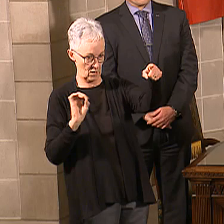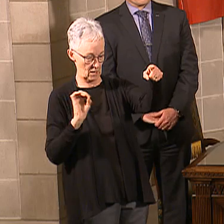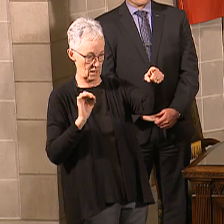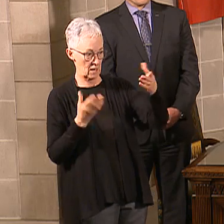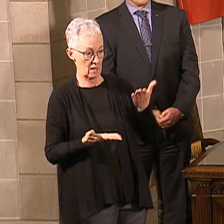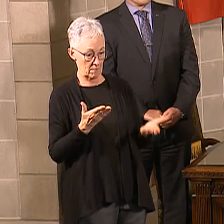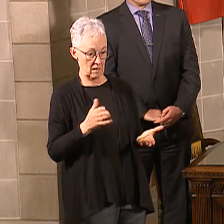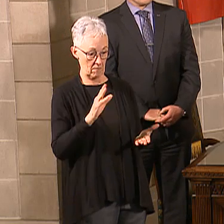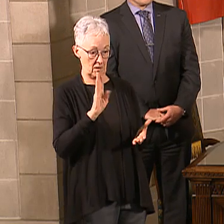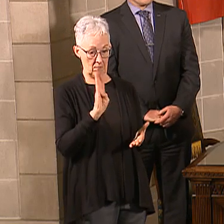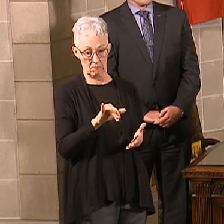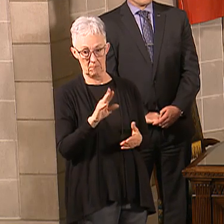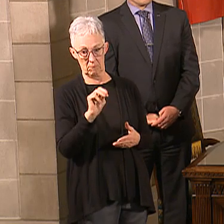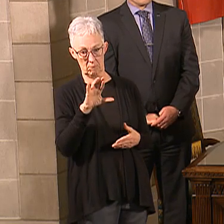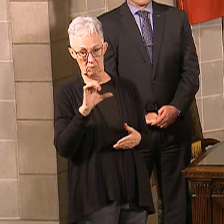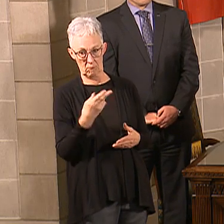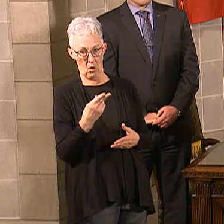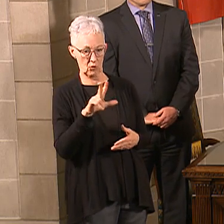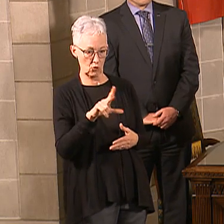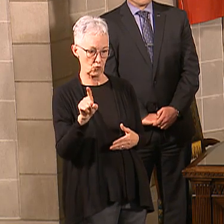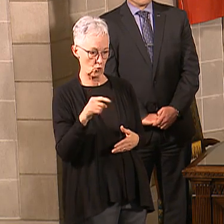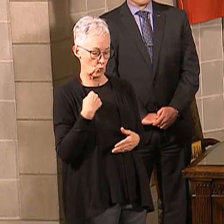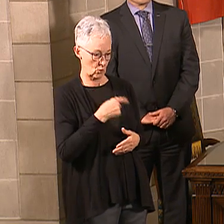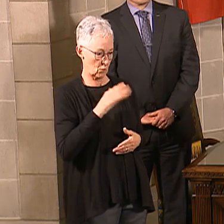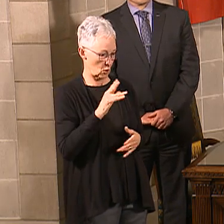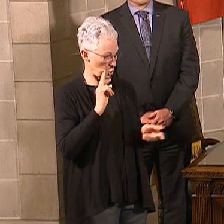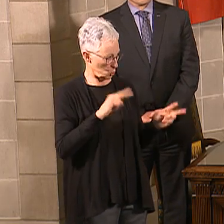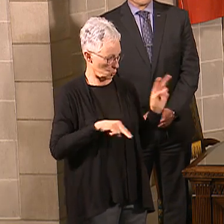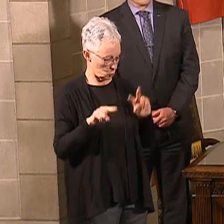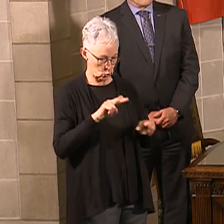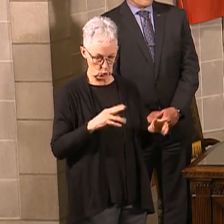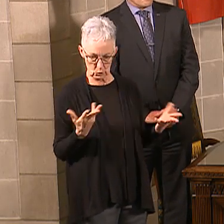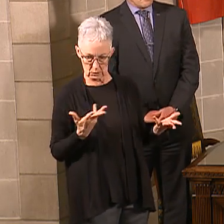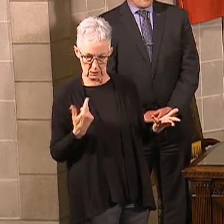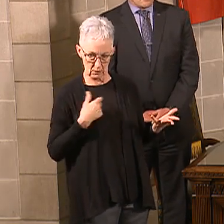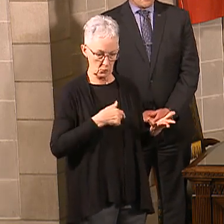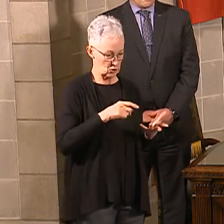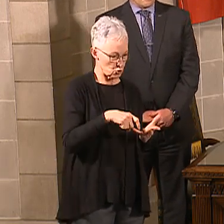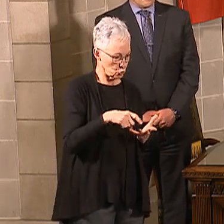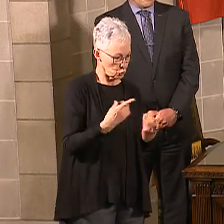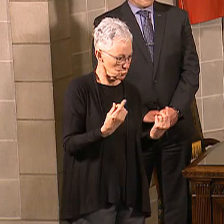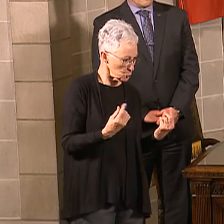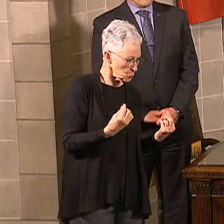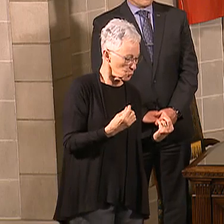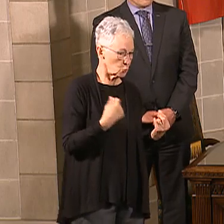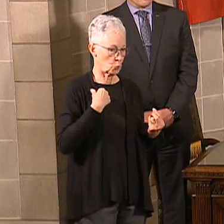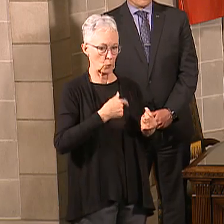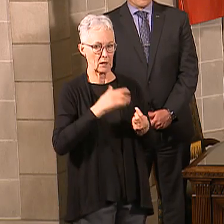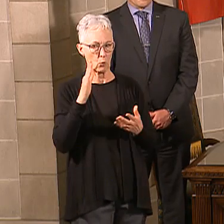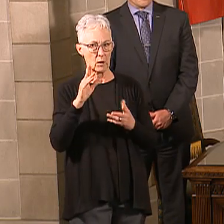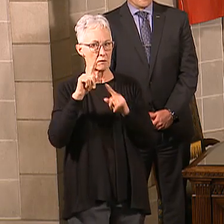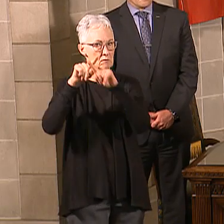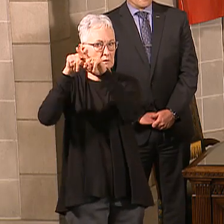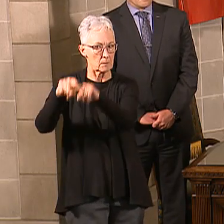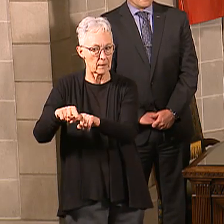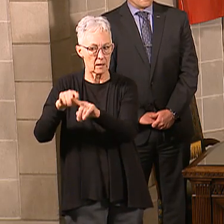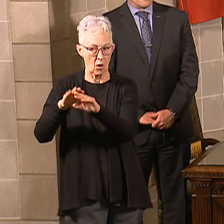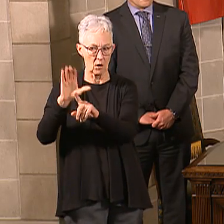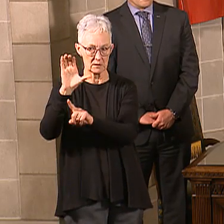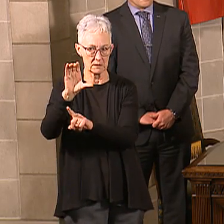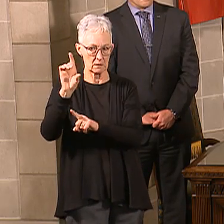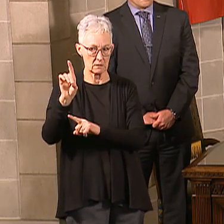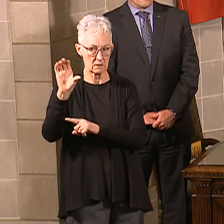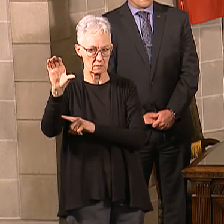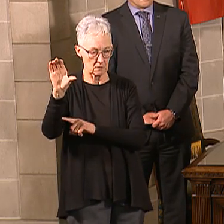we will re-examine what we need to do, and certainly working in guidance with the CDC as well as our experts at